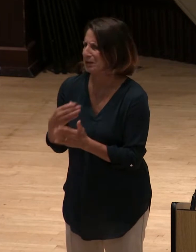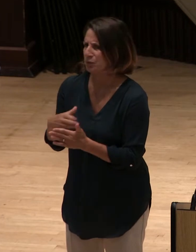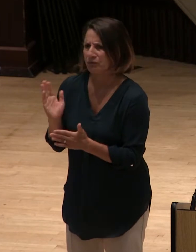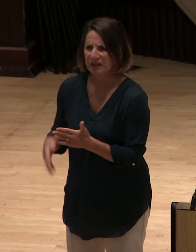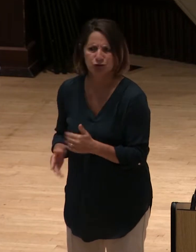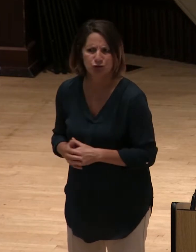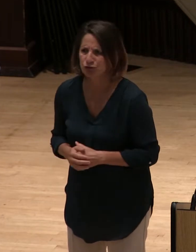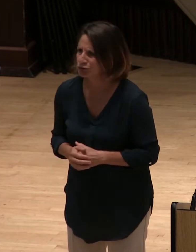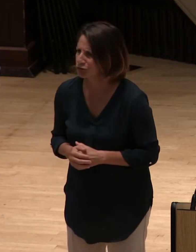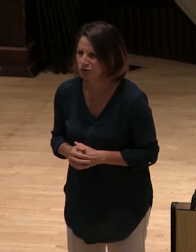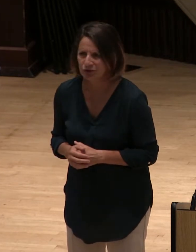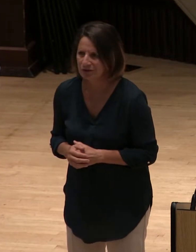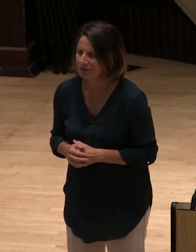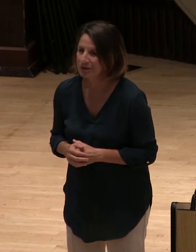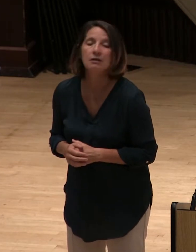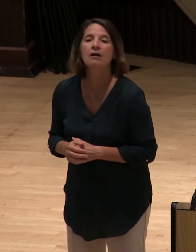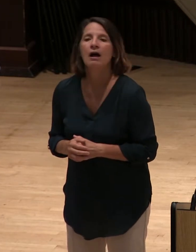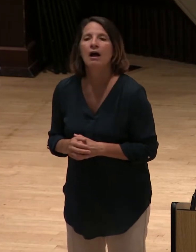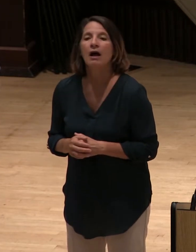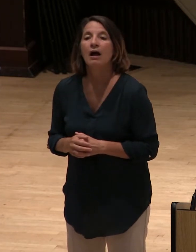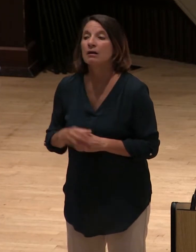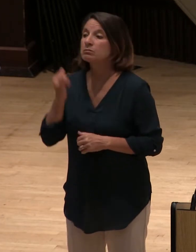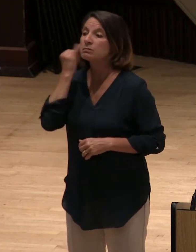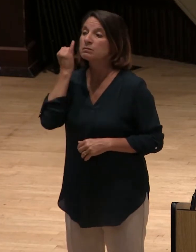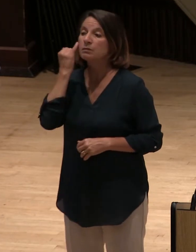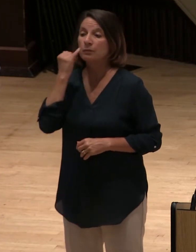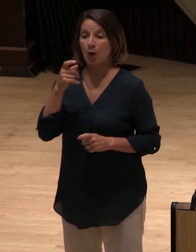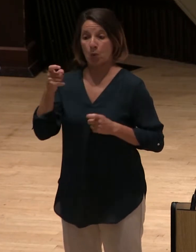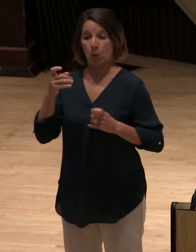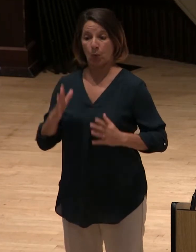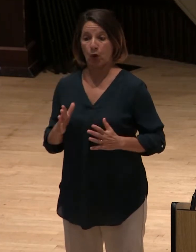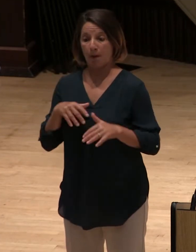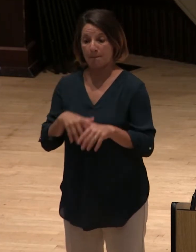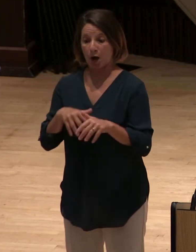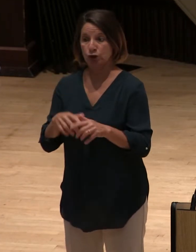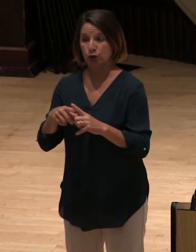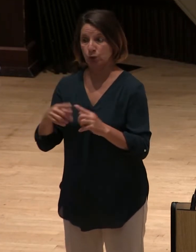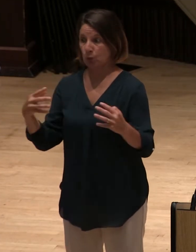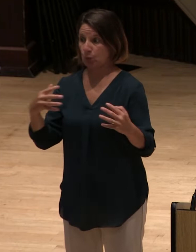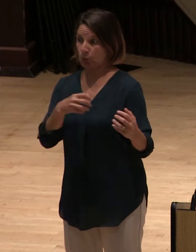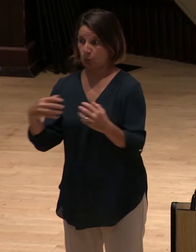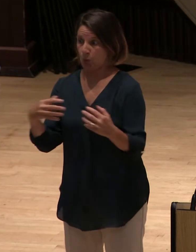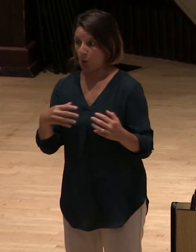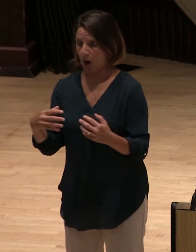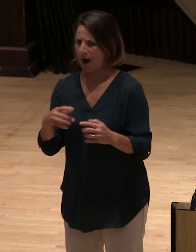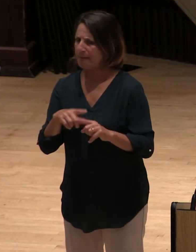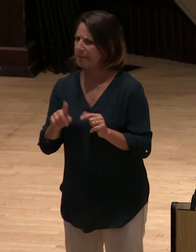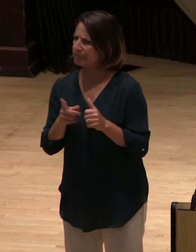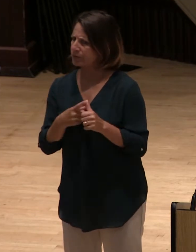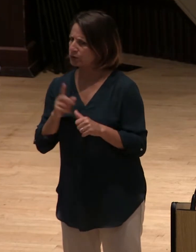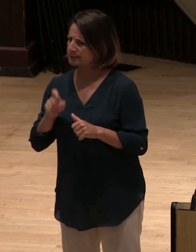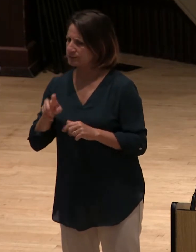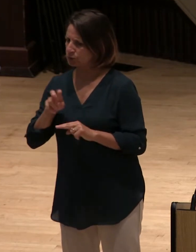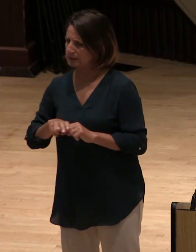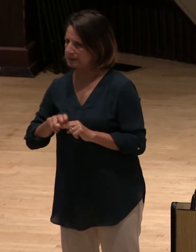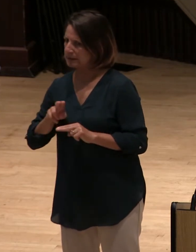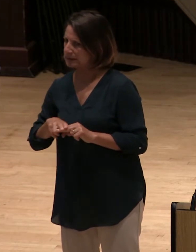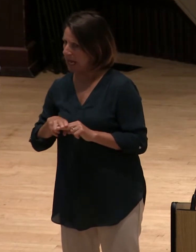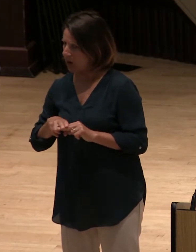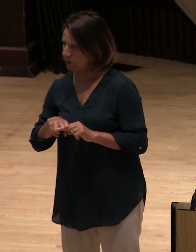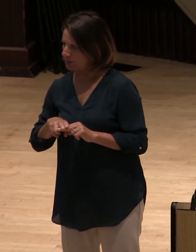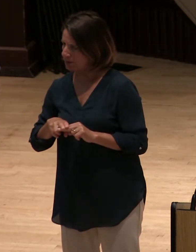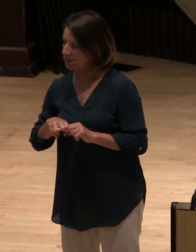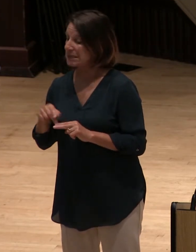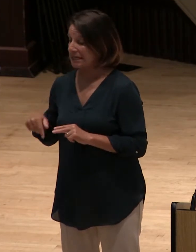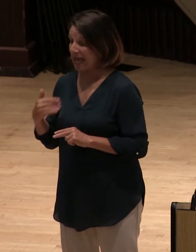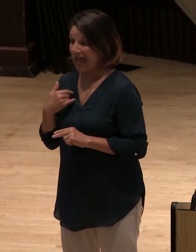finish." Or what ruler marching into battle would not first sit down and decide whether with 10,000